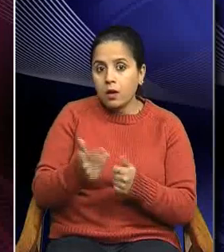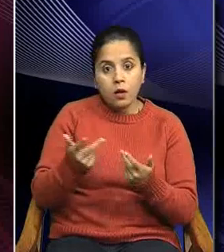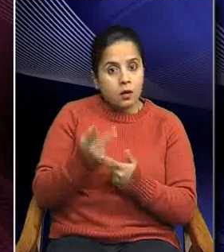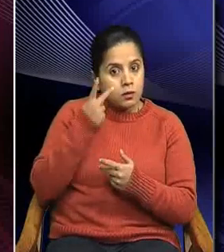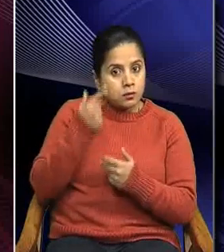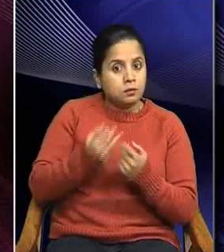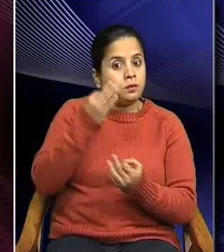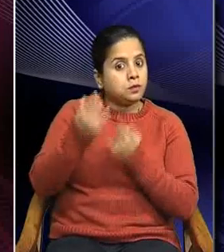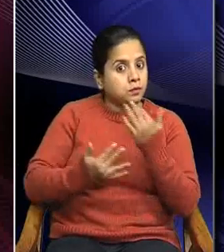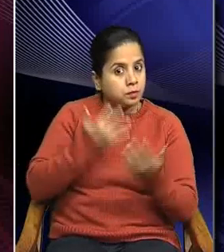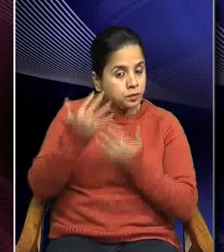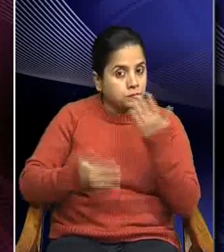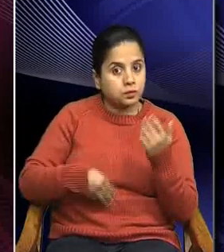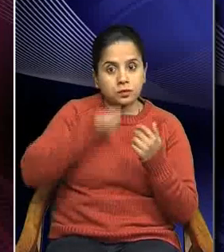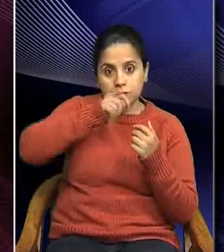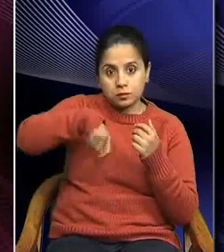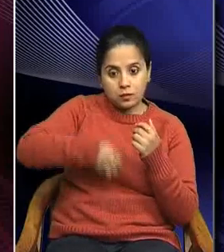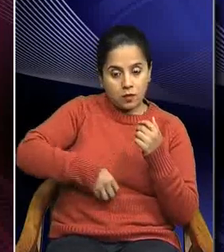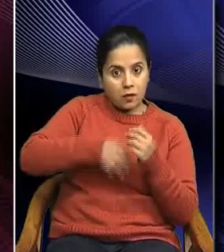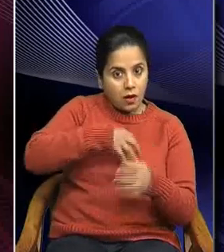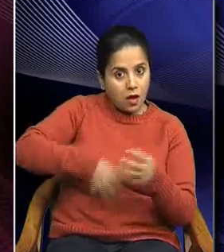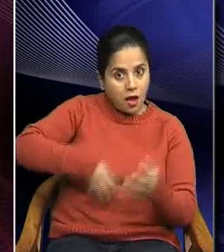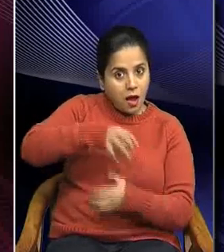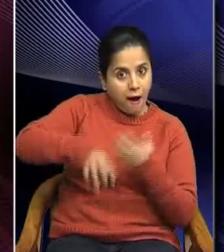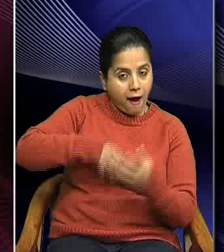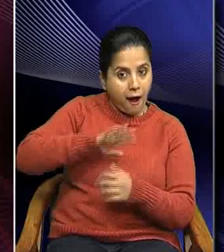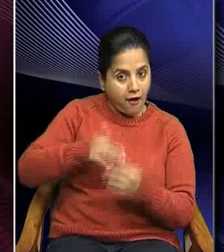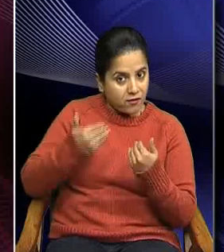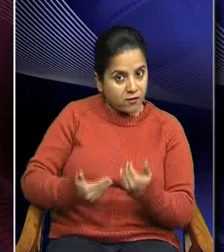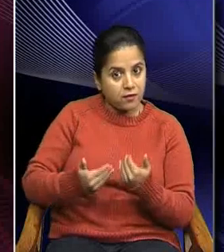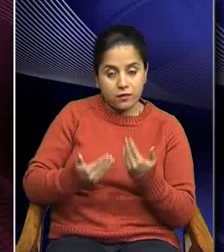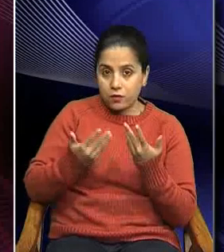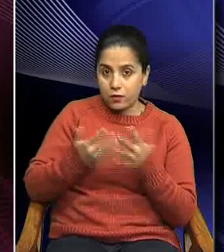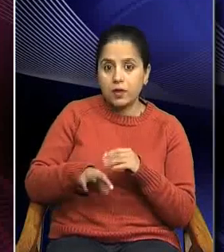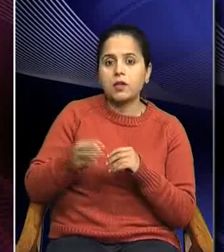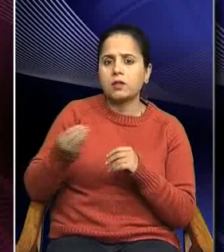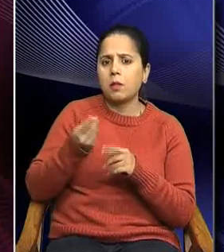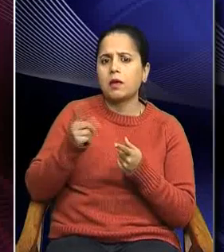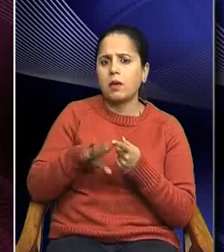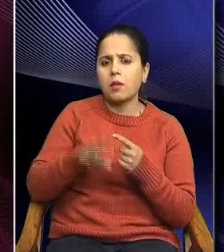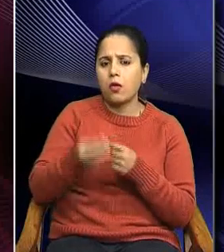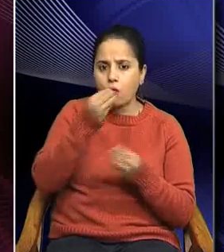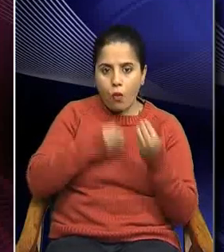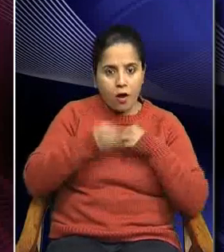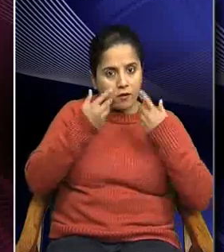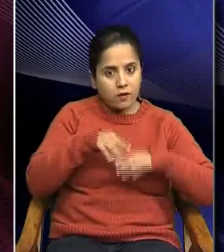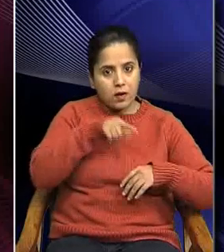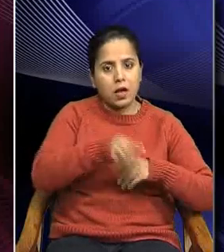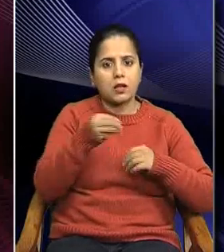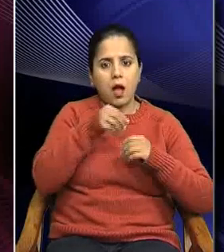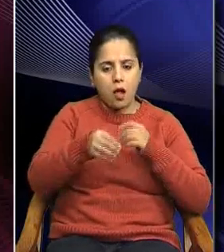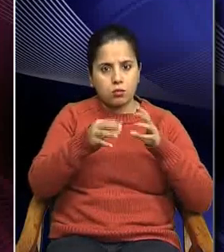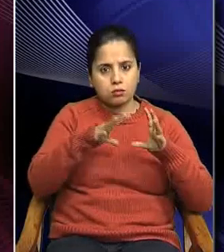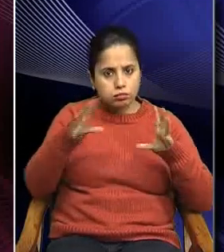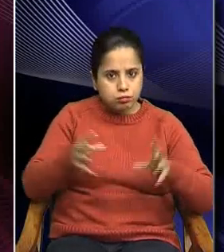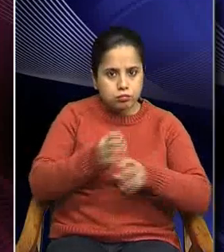that fire, that cooking that happens inside our stomach, something happens to the eaten food. It gets assimilated, and